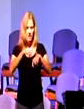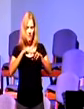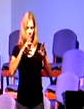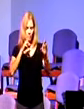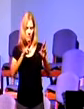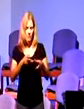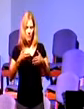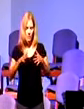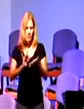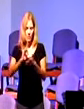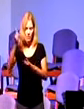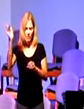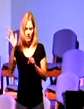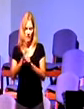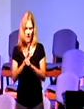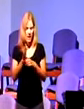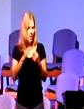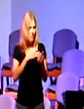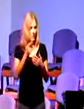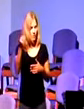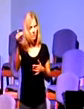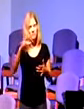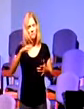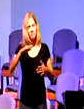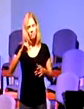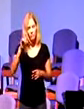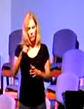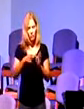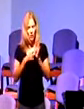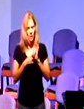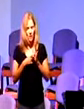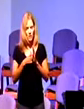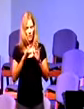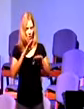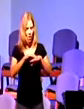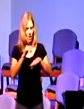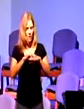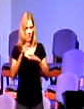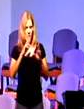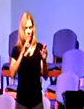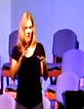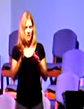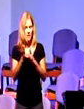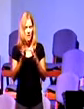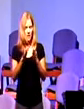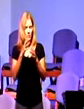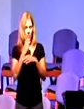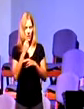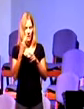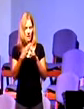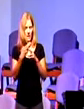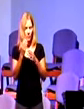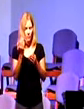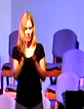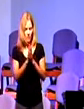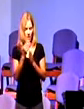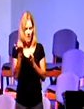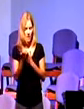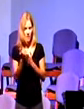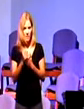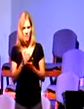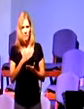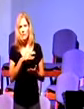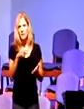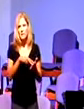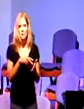response. May you be glorified however you see fit to call us to respond. And it is in Jesus' precious name that we pray. Amen. Would you